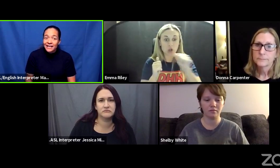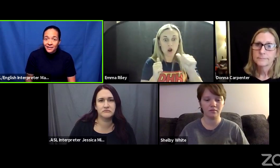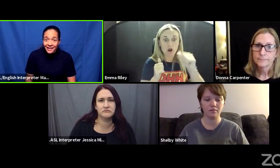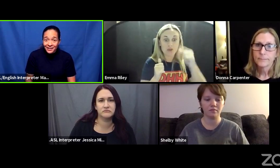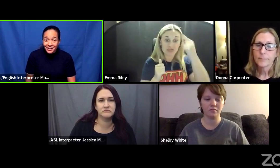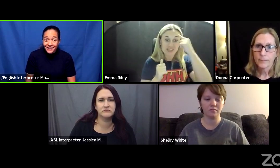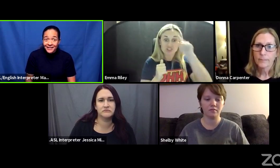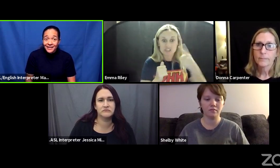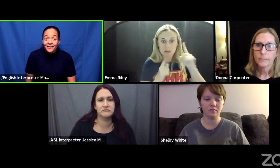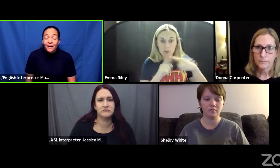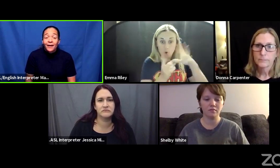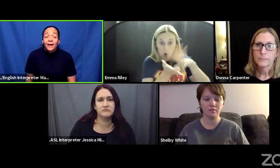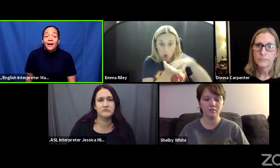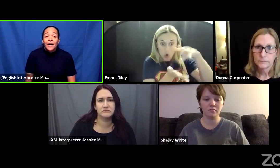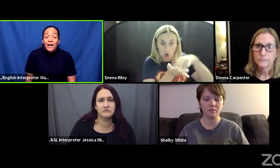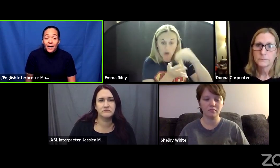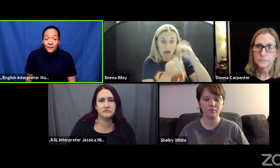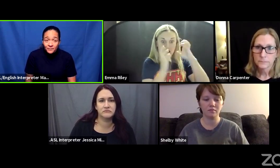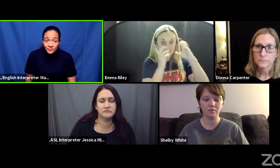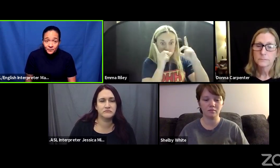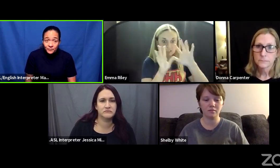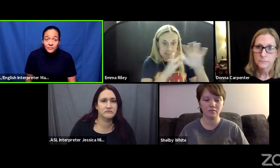become isolated.